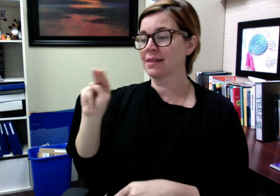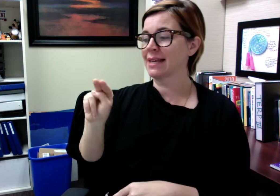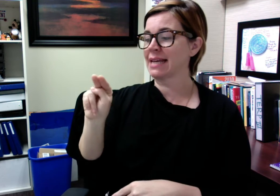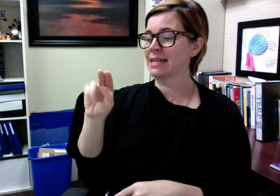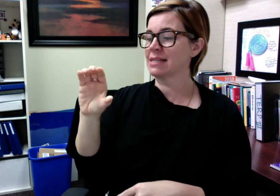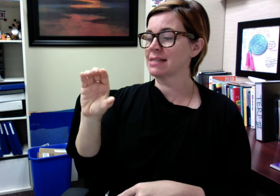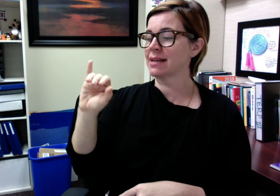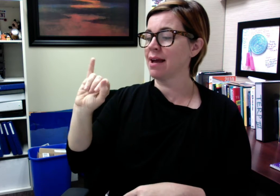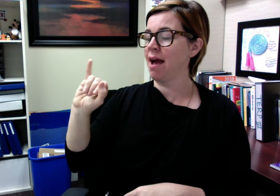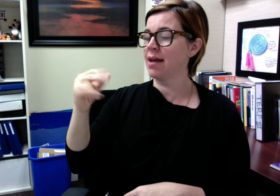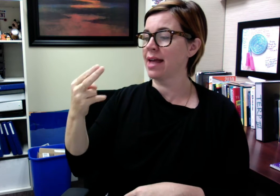NCIHC,